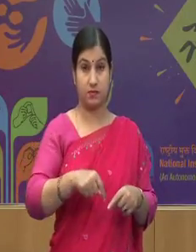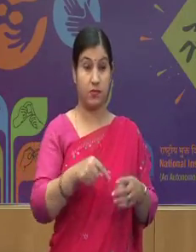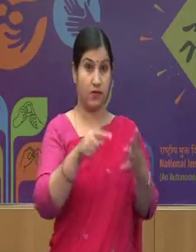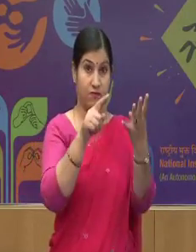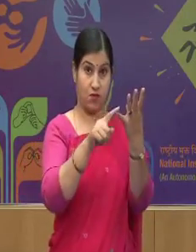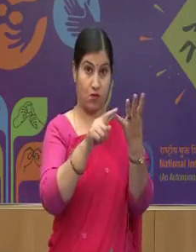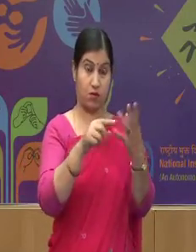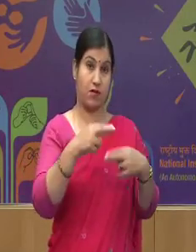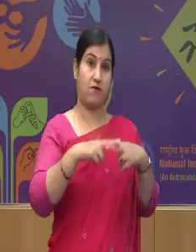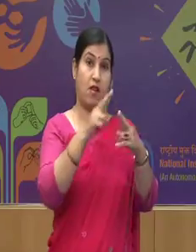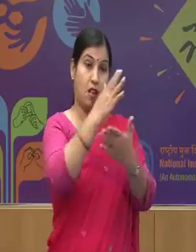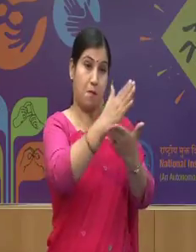4.